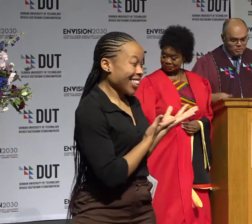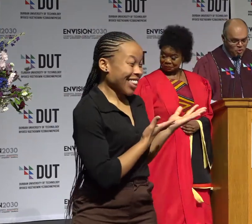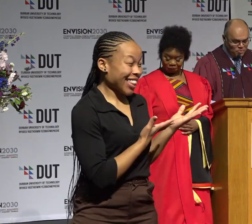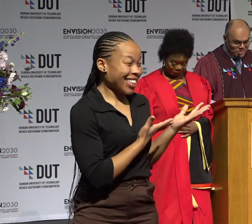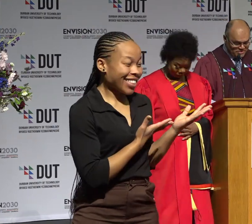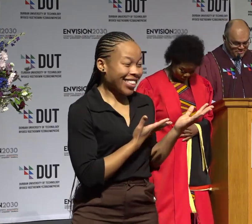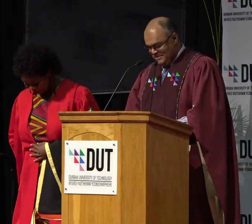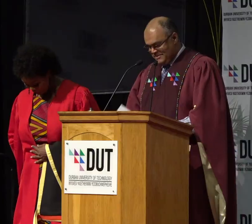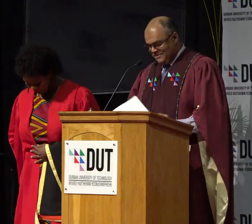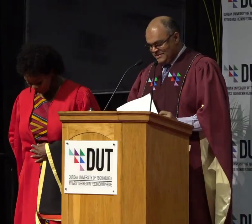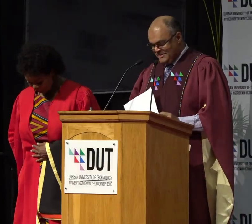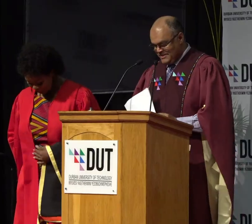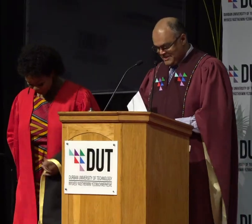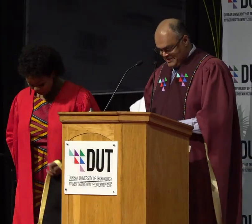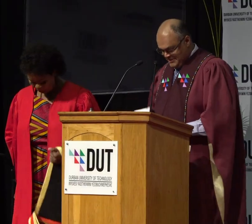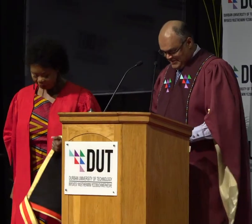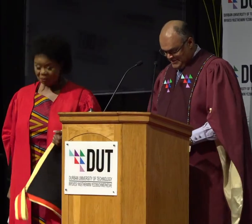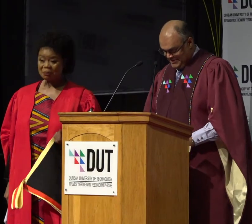in her red robe?